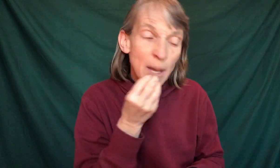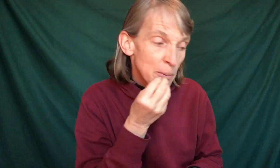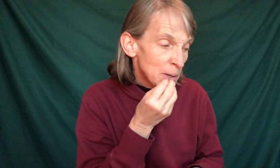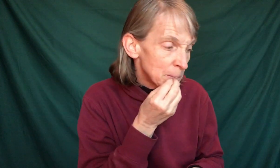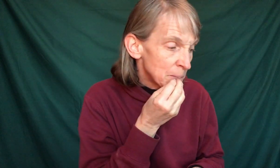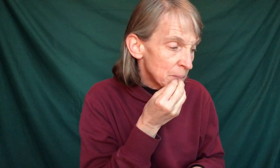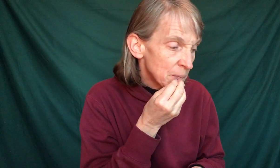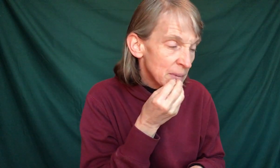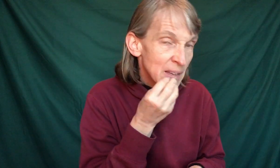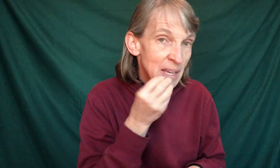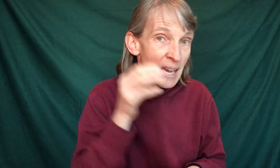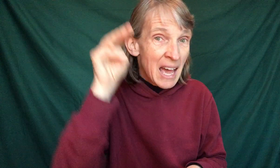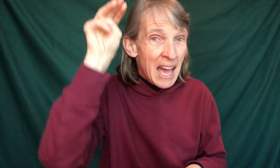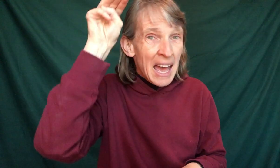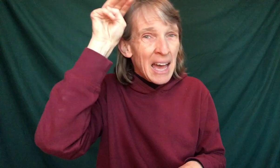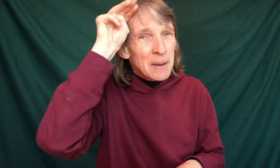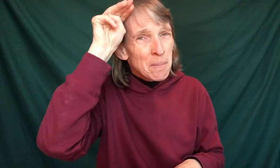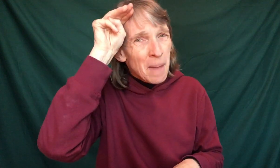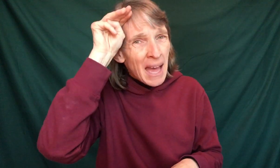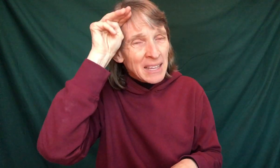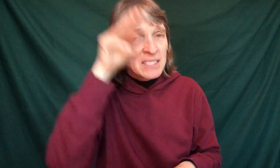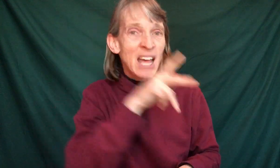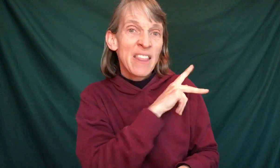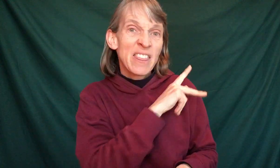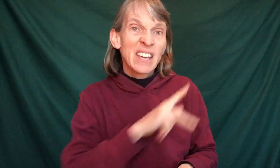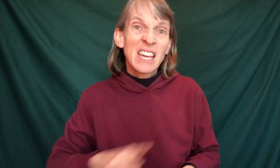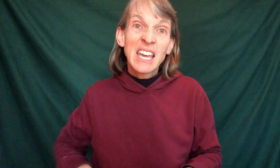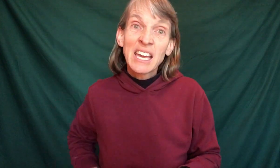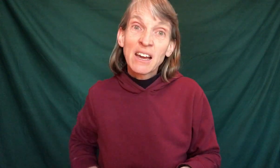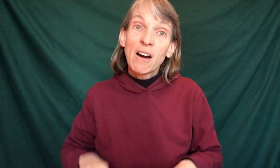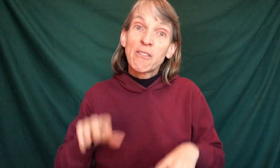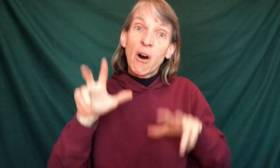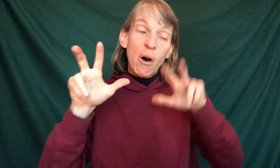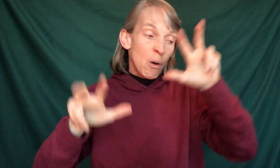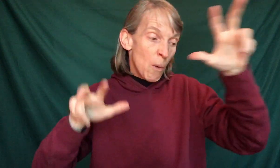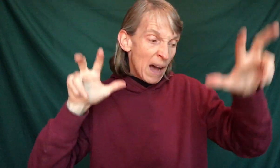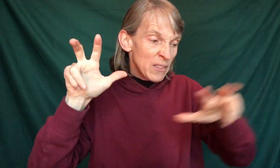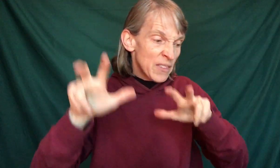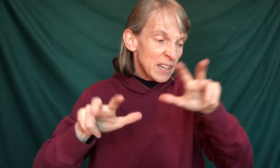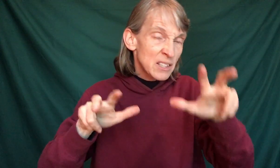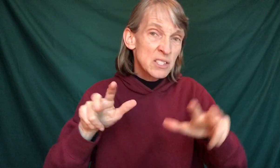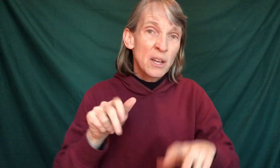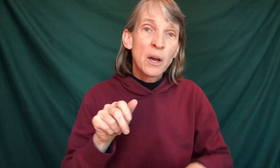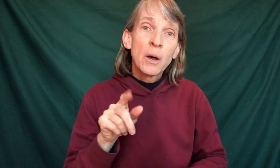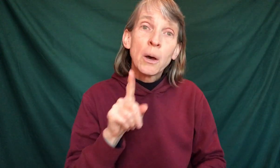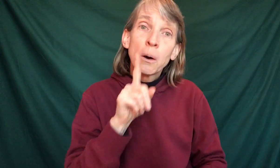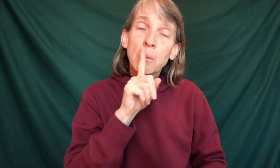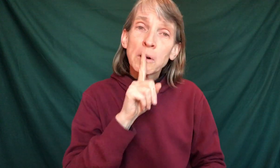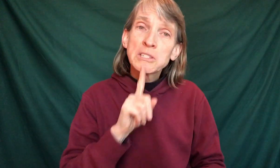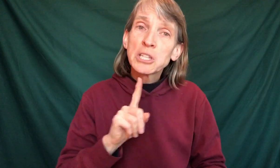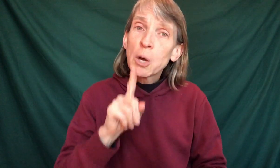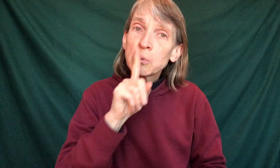supper. And Max, the king of all wild things, was